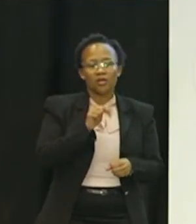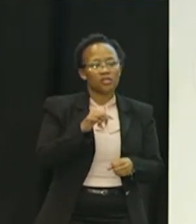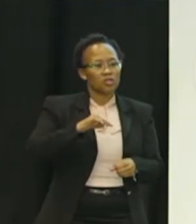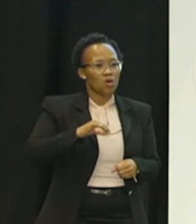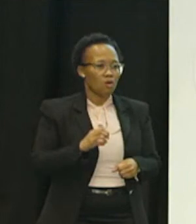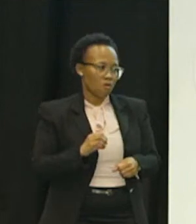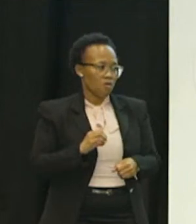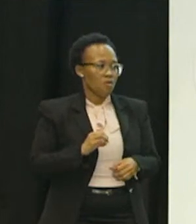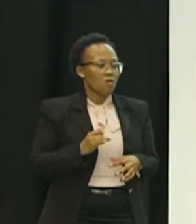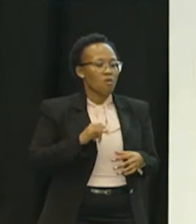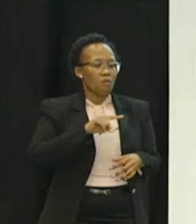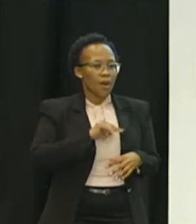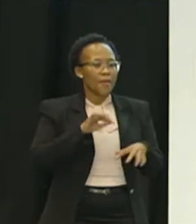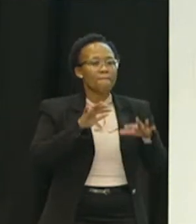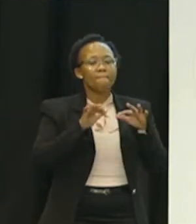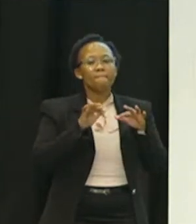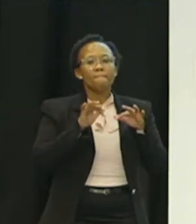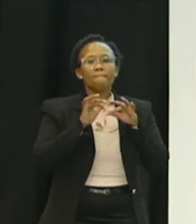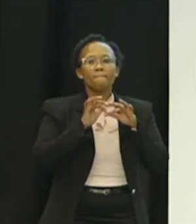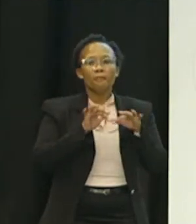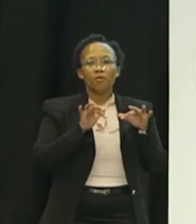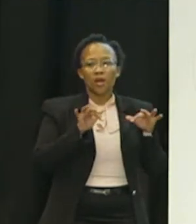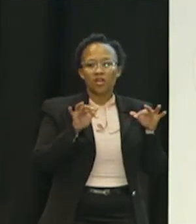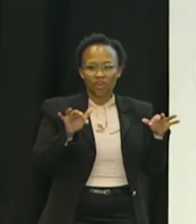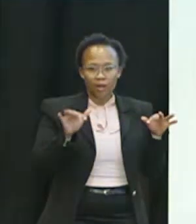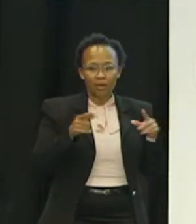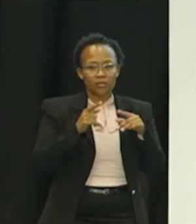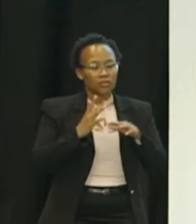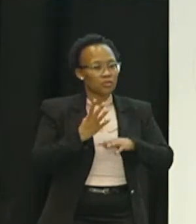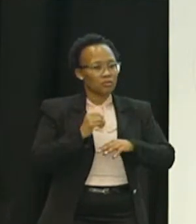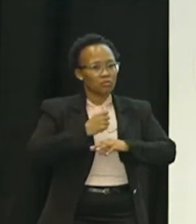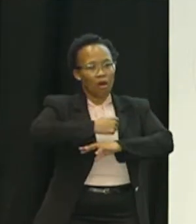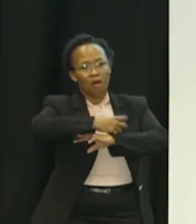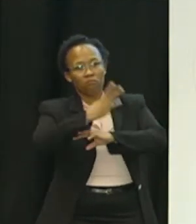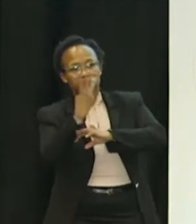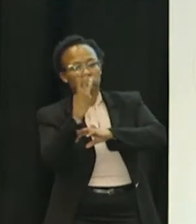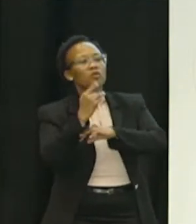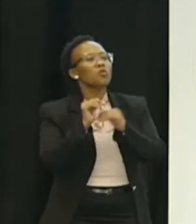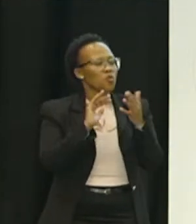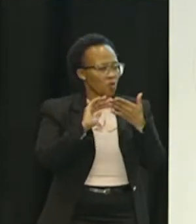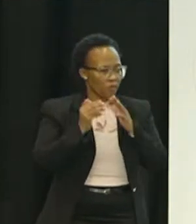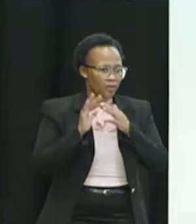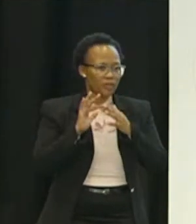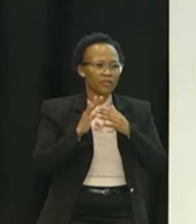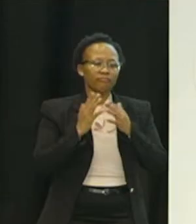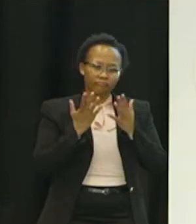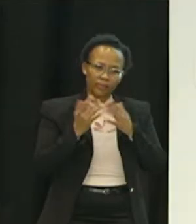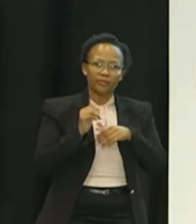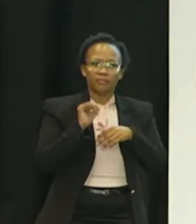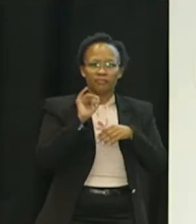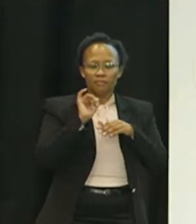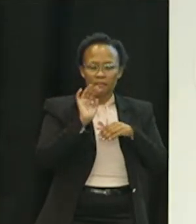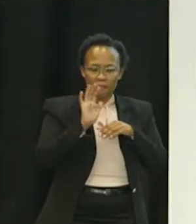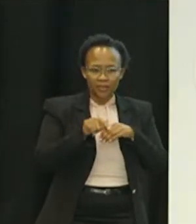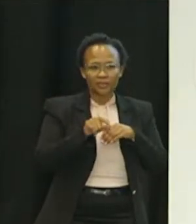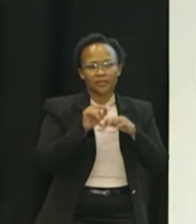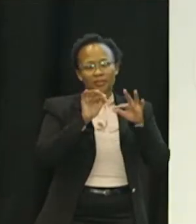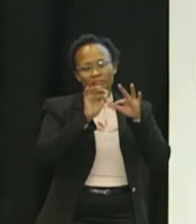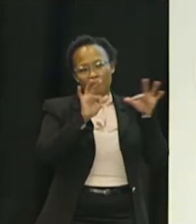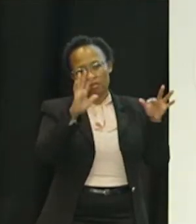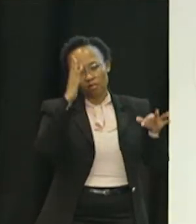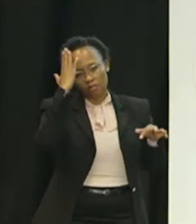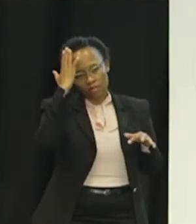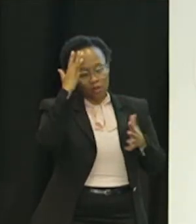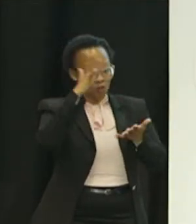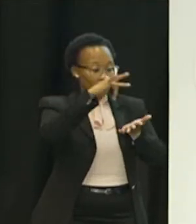of key population can actually get to it. They should be known, they should be advertised in communities so that people actually know that these centers exist